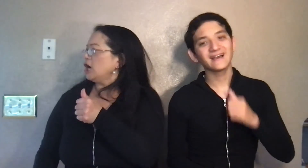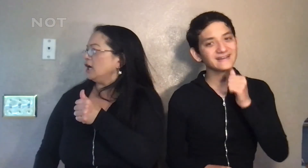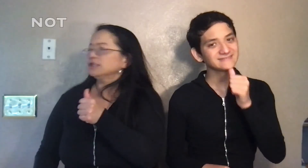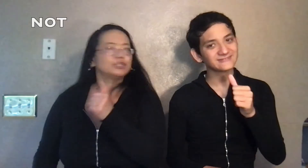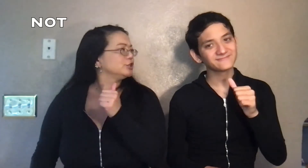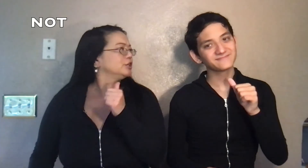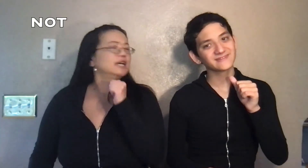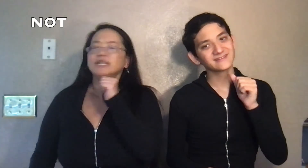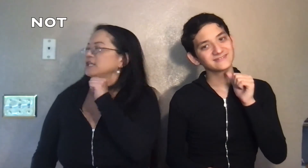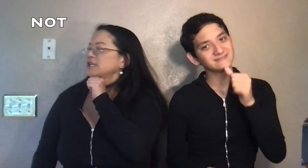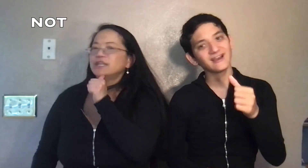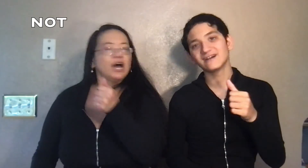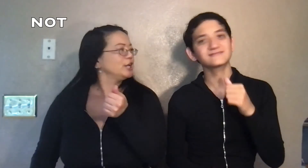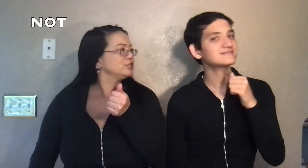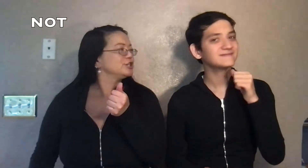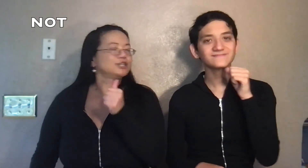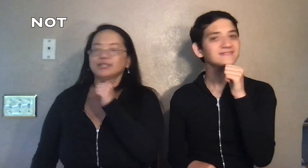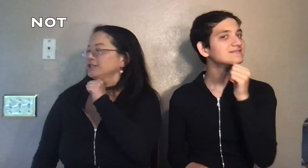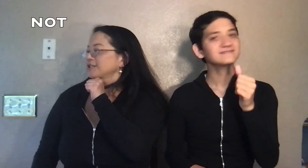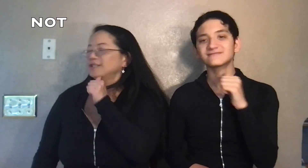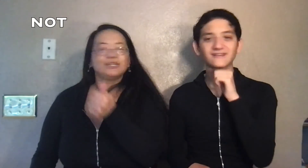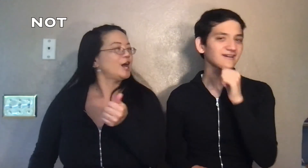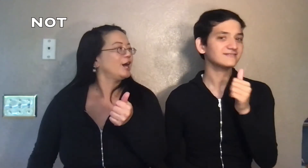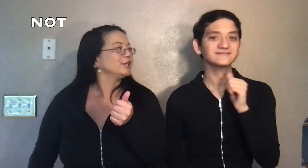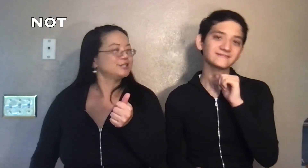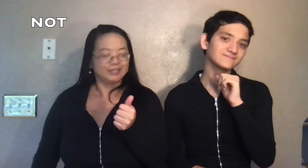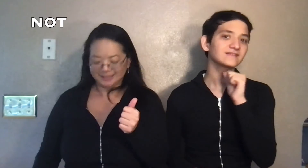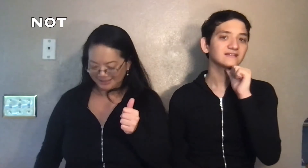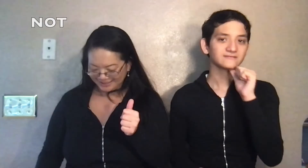Not. Not. Not.